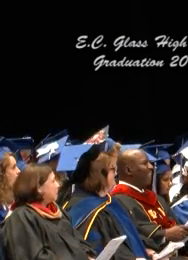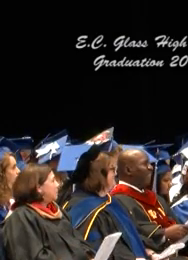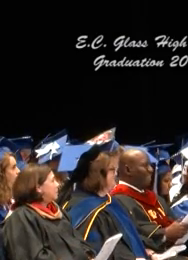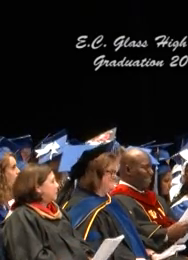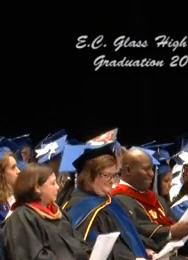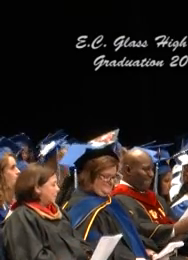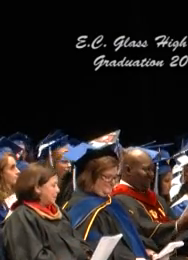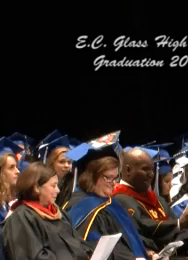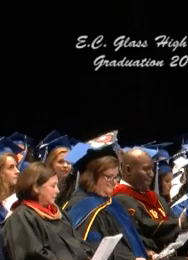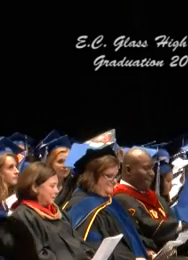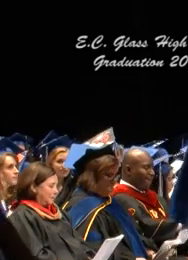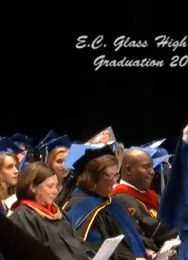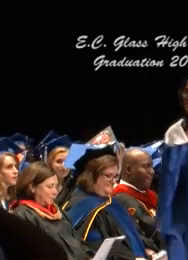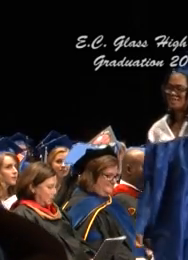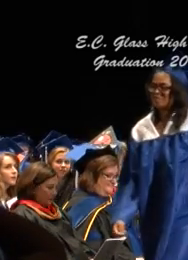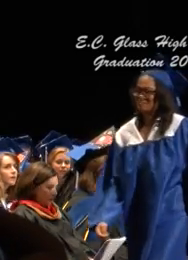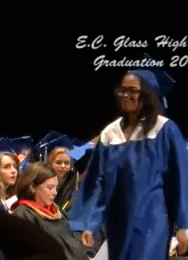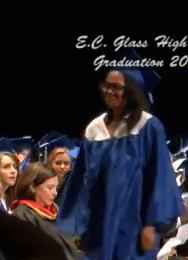Nuha Riza.